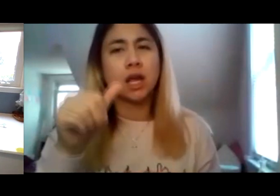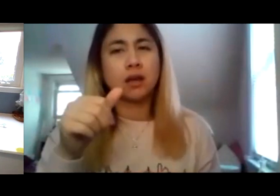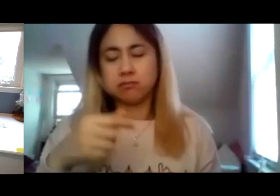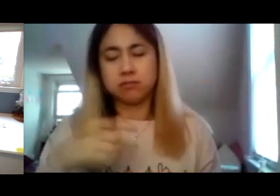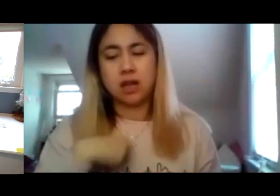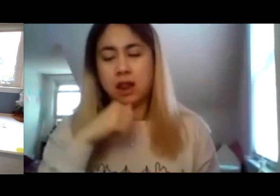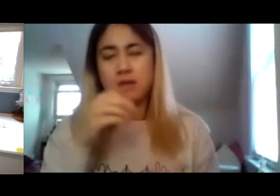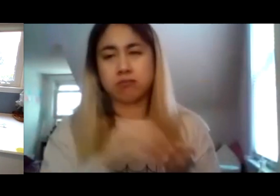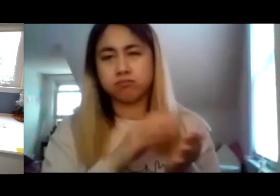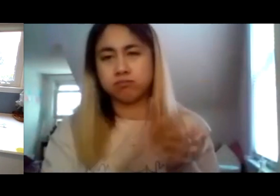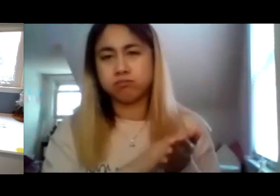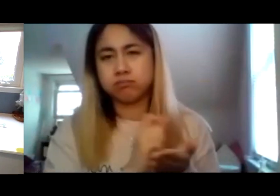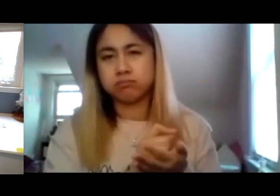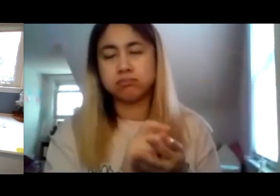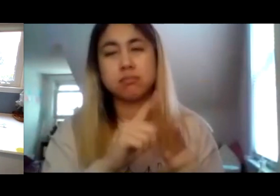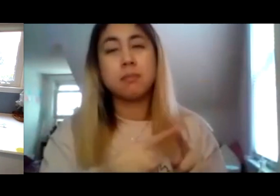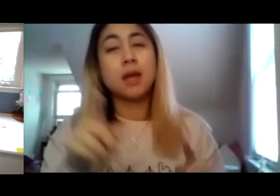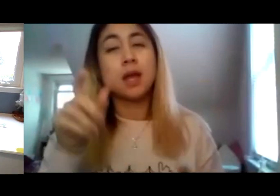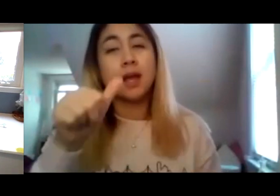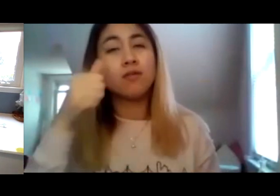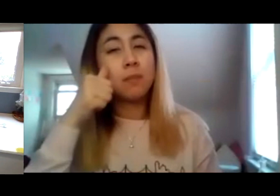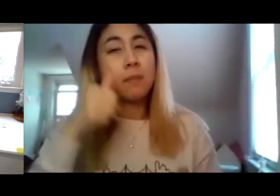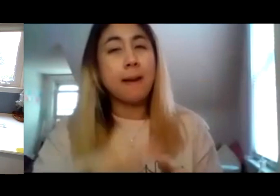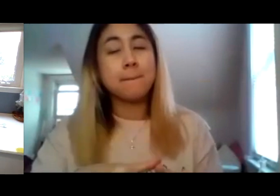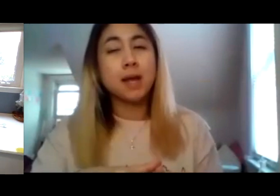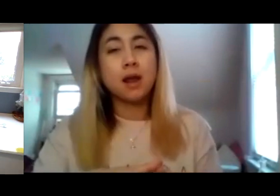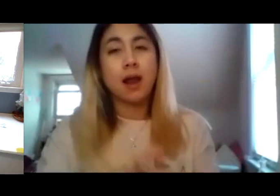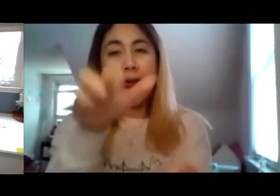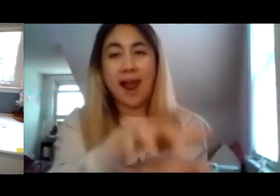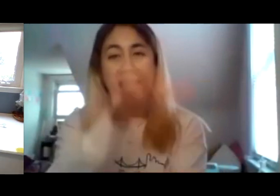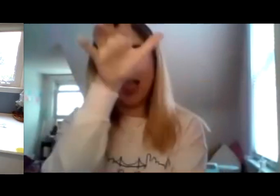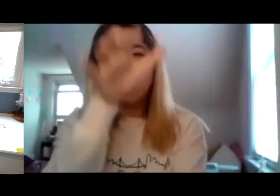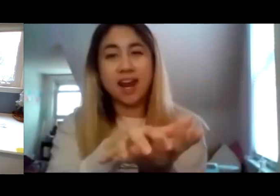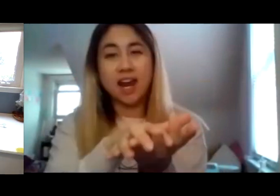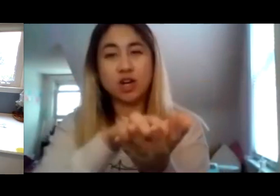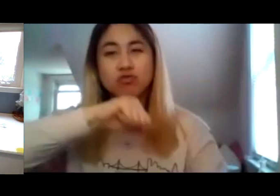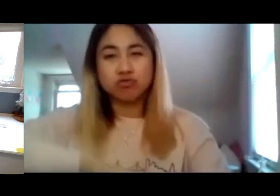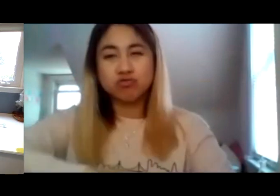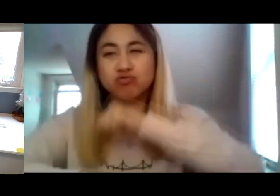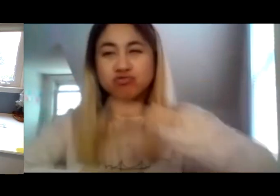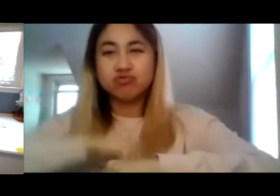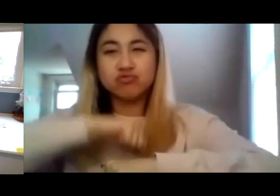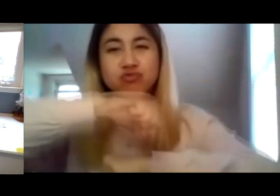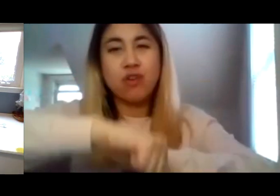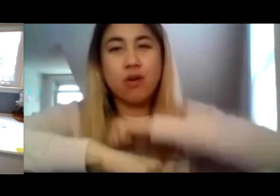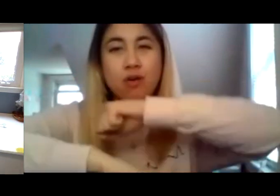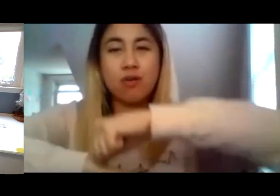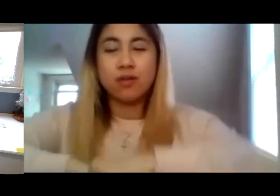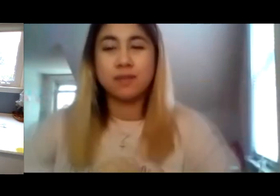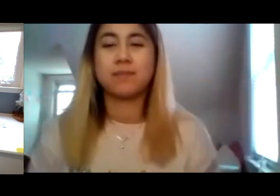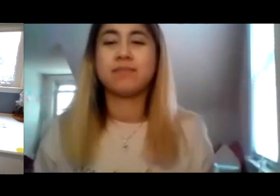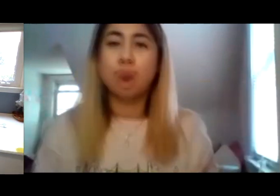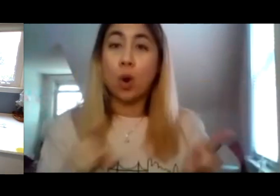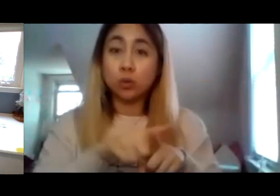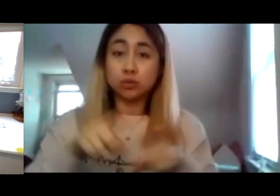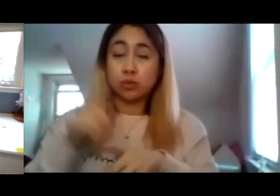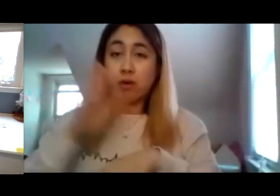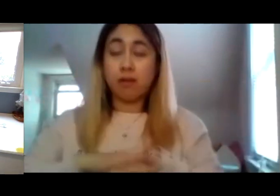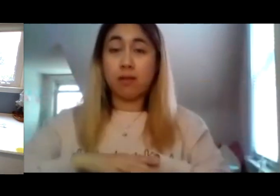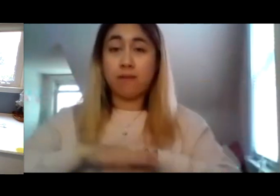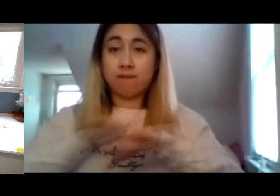an alligator crawl. Okay, so remember our alligator crawl, we're also on the floor,